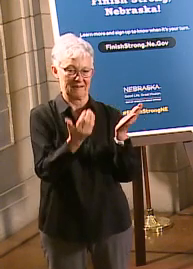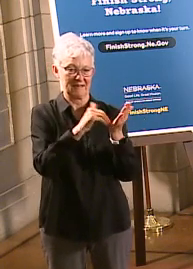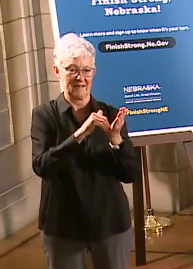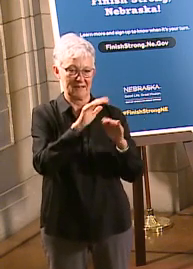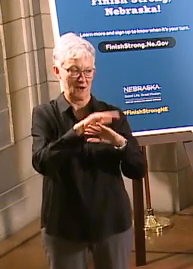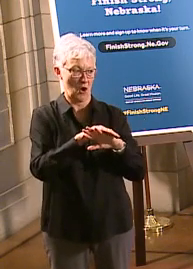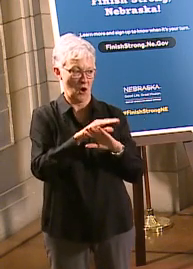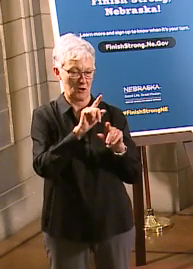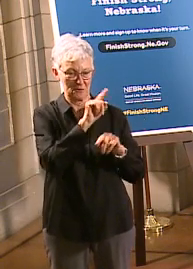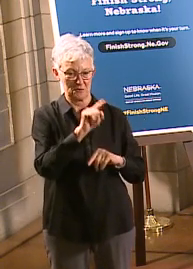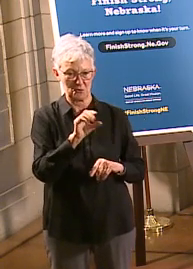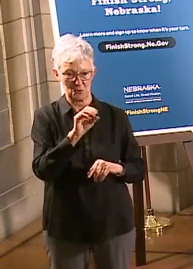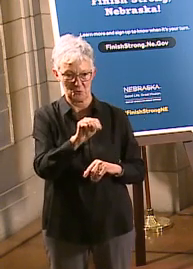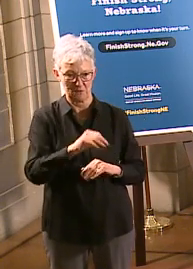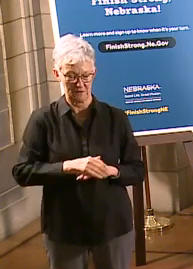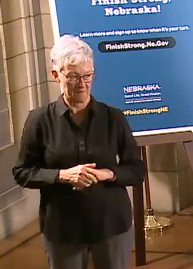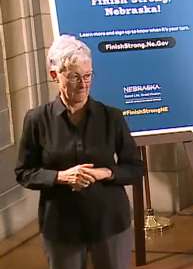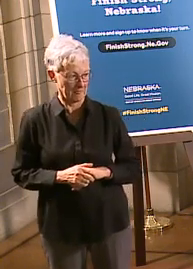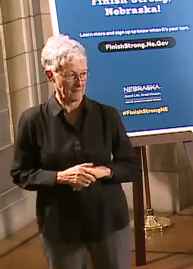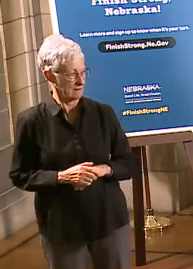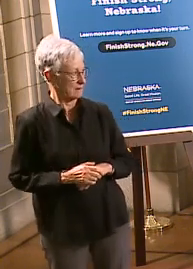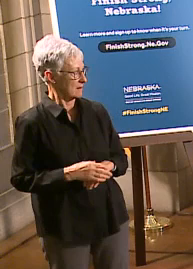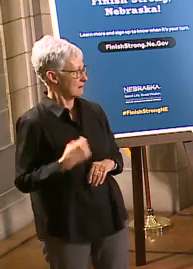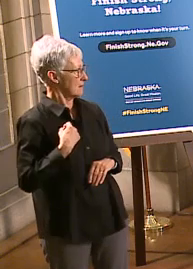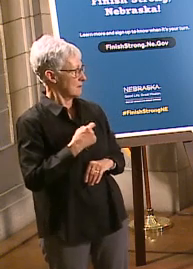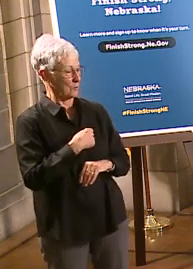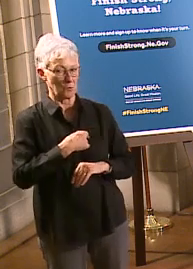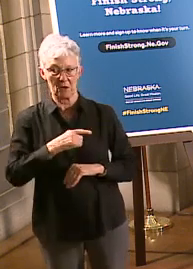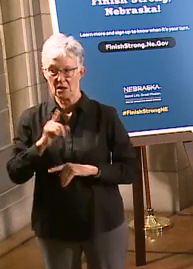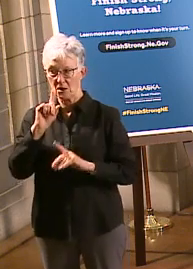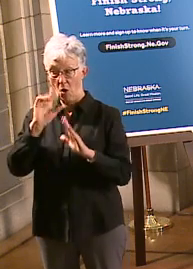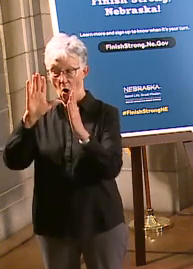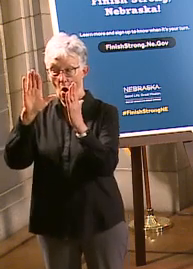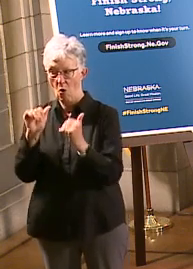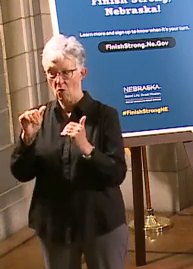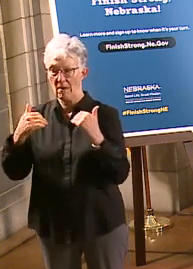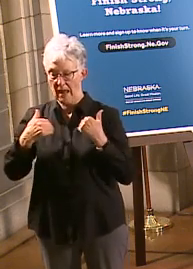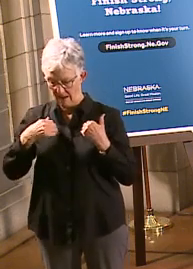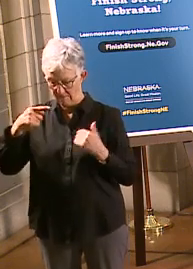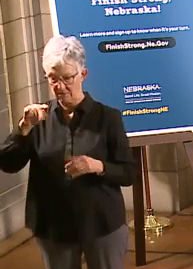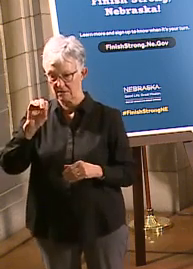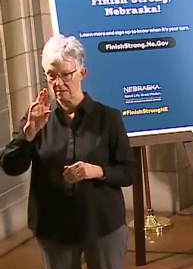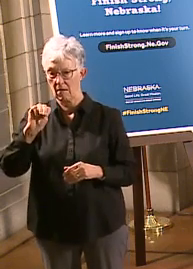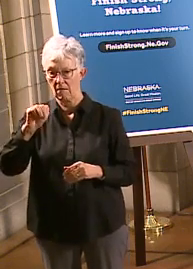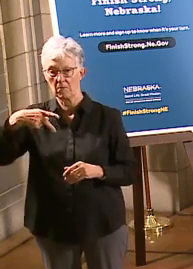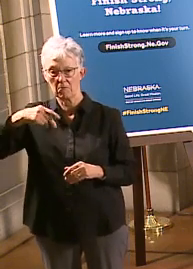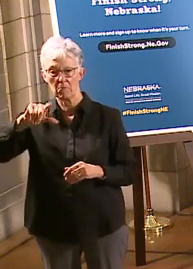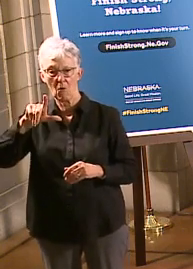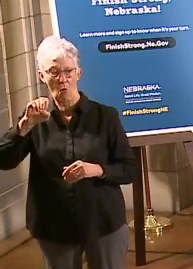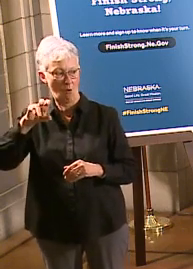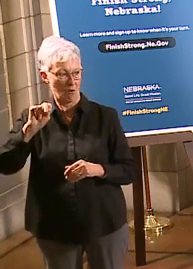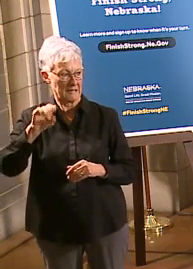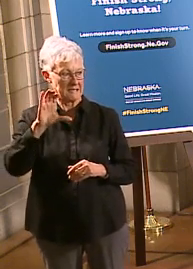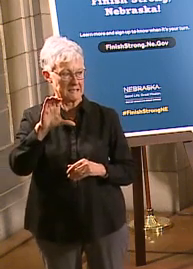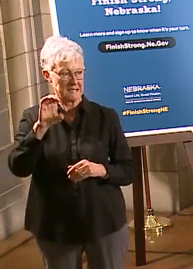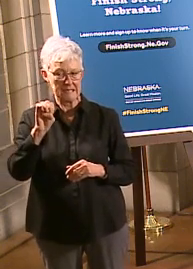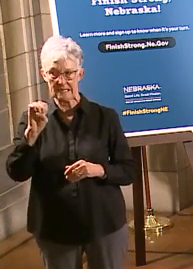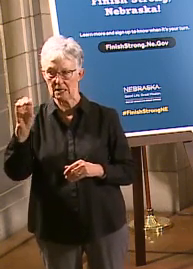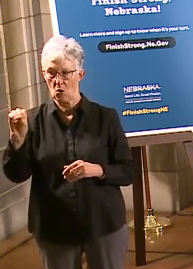the BD, hopefully joined by the BD CEO, Tom Poland. And just a few words